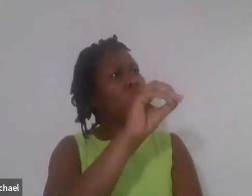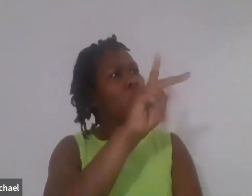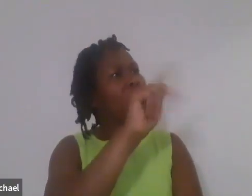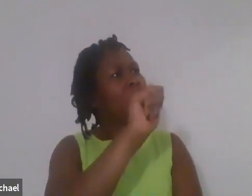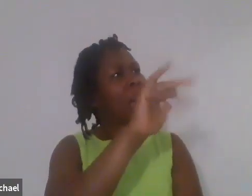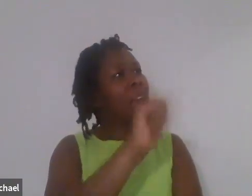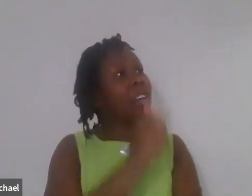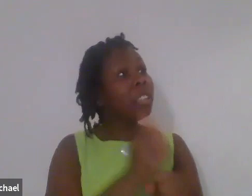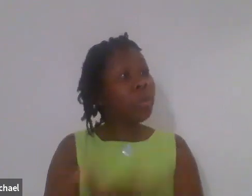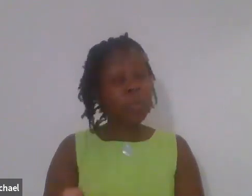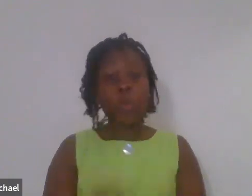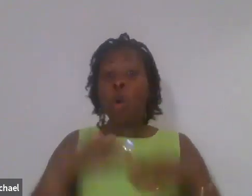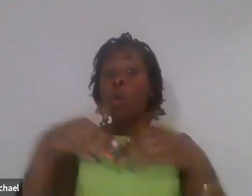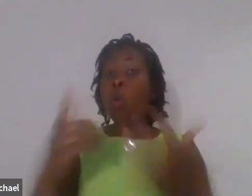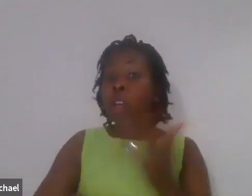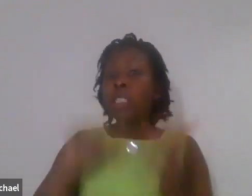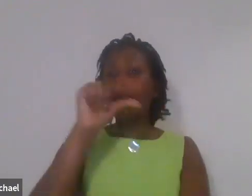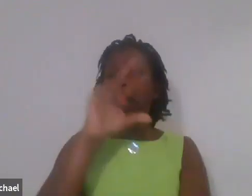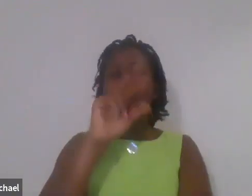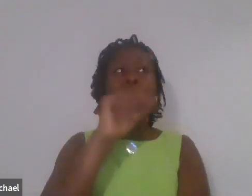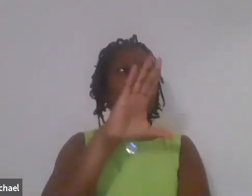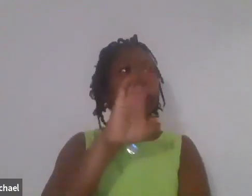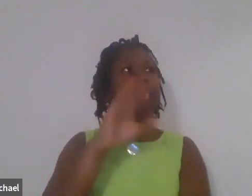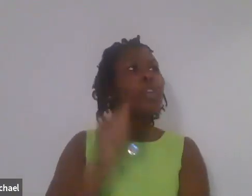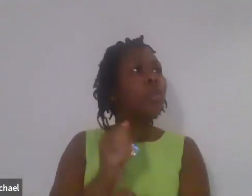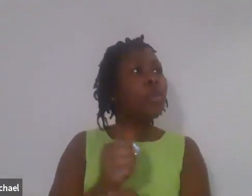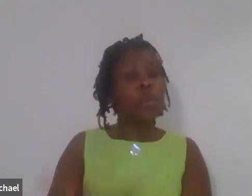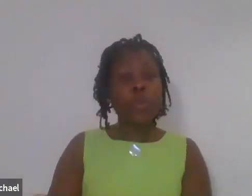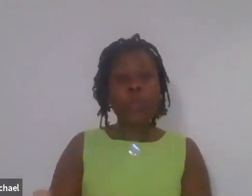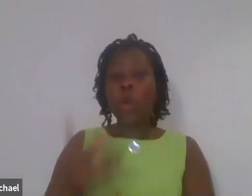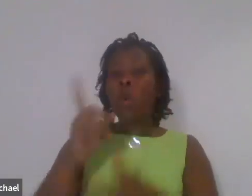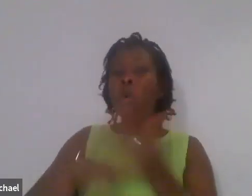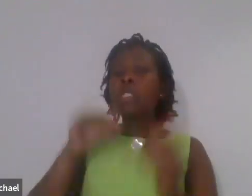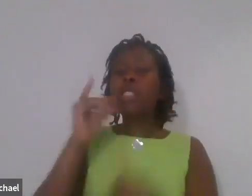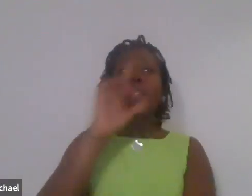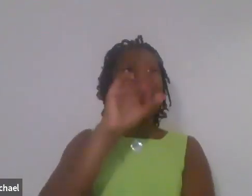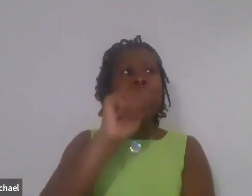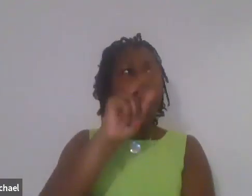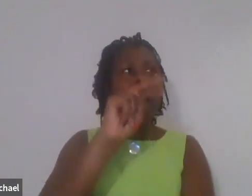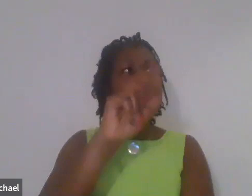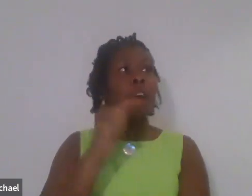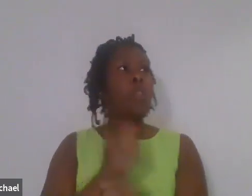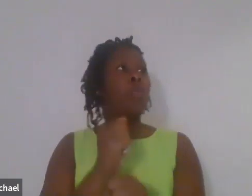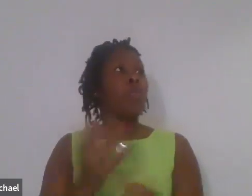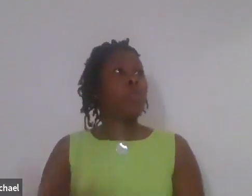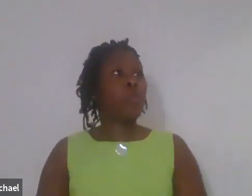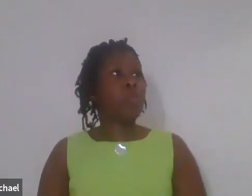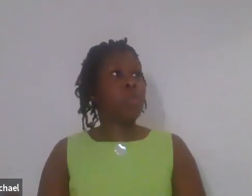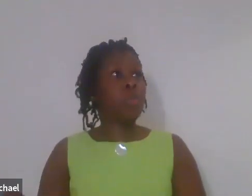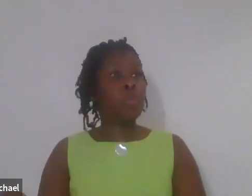what is Mokaya doing? What is the girl? What is Grace doing? What is the day? I don't know. What is Diana doing?